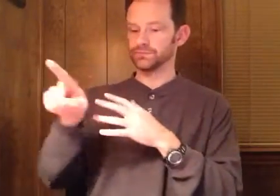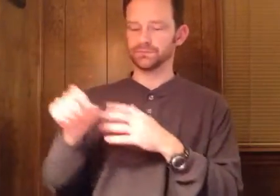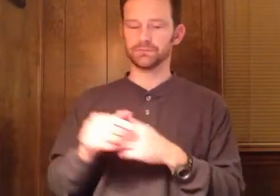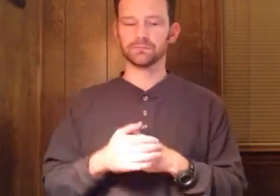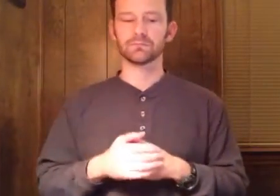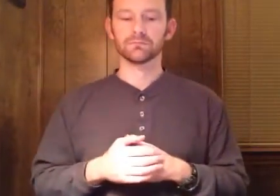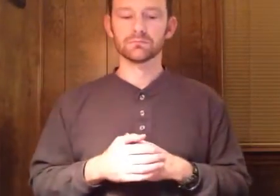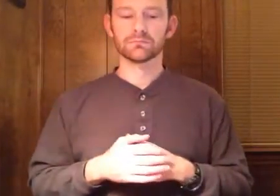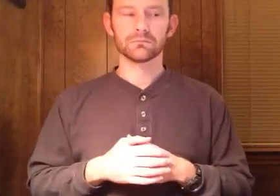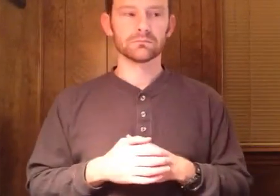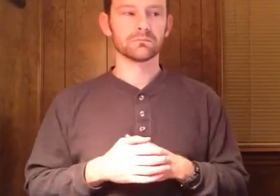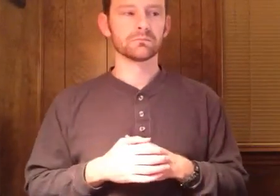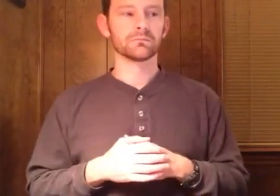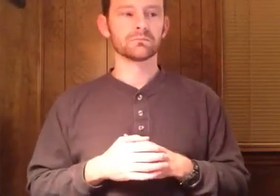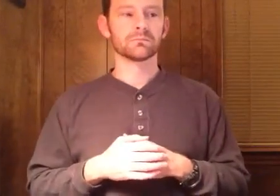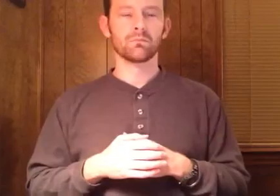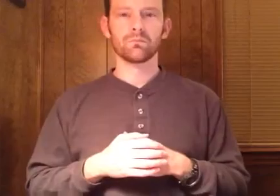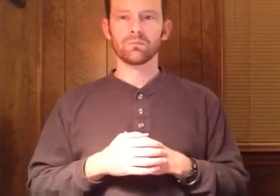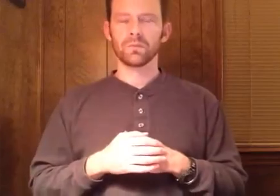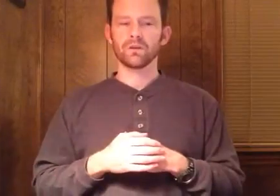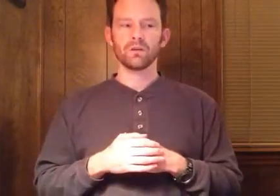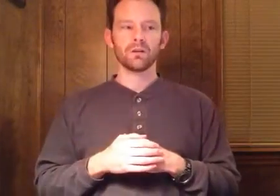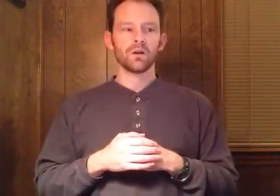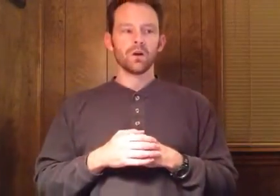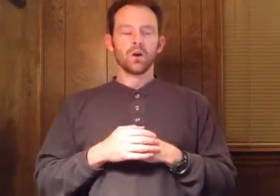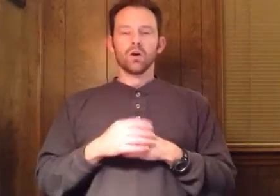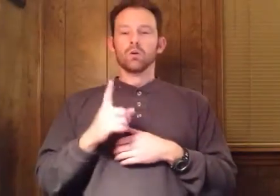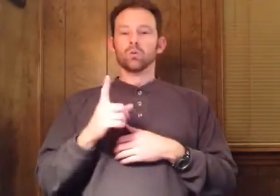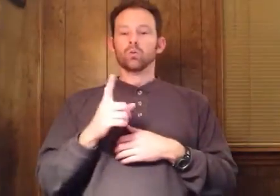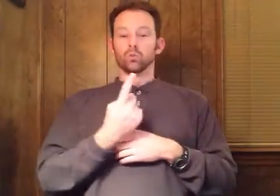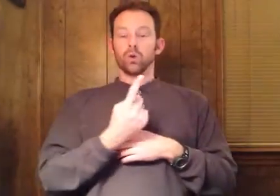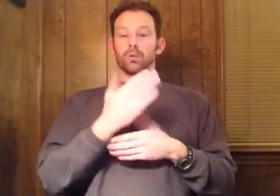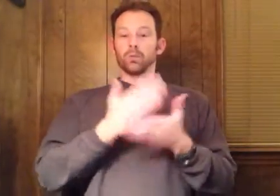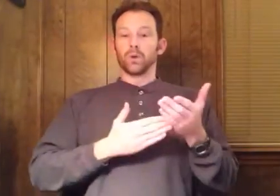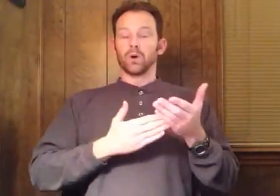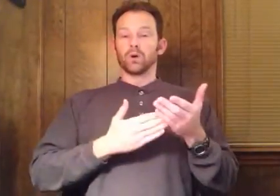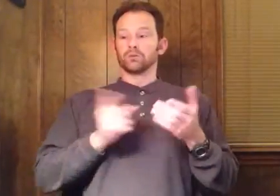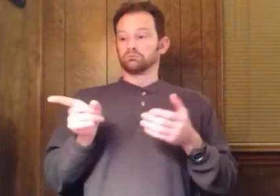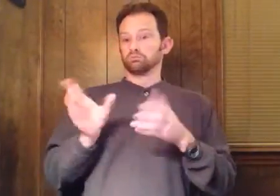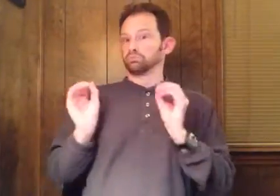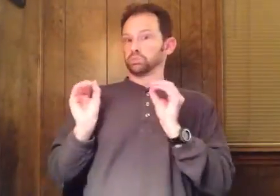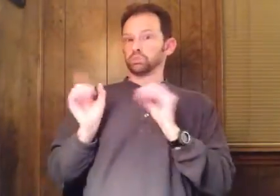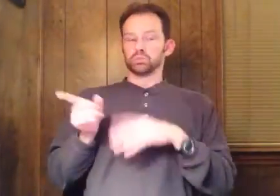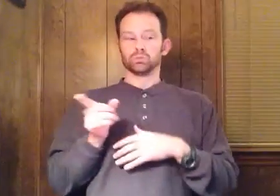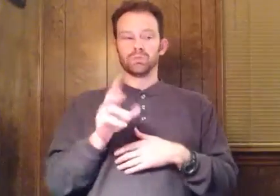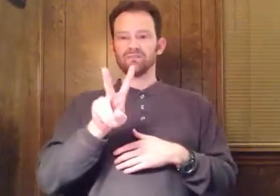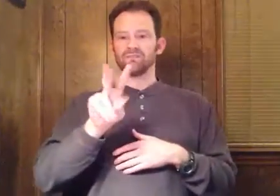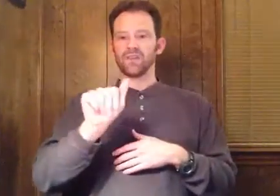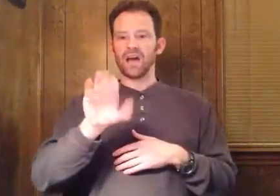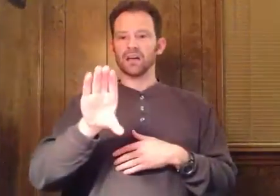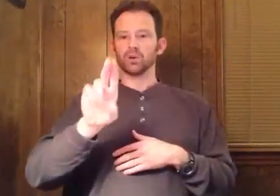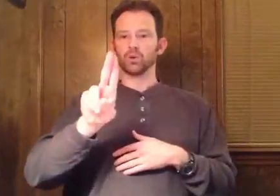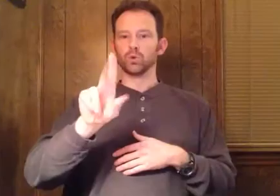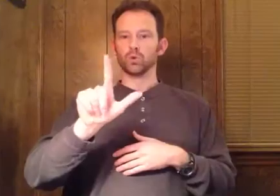cell. One of the parts of a cell that is unique to only plant cells is the vacuole. The vacuole is a sac-like structure that